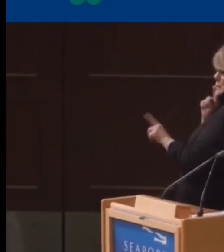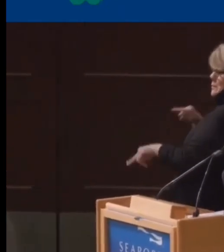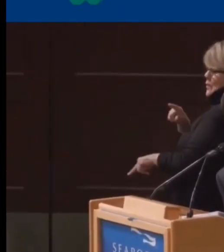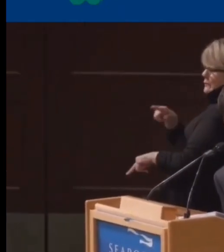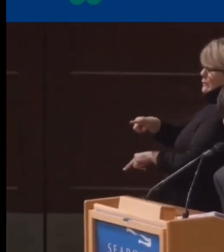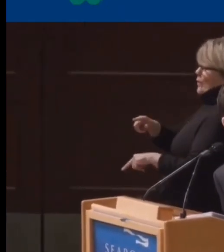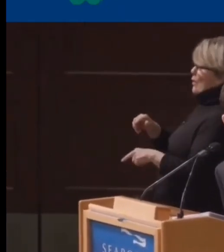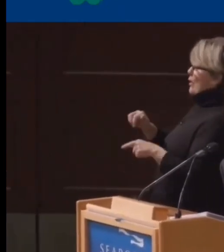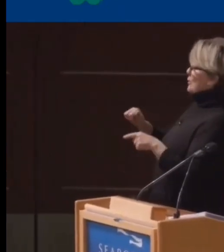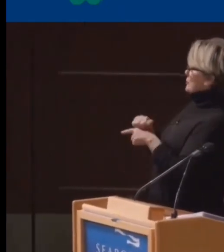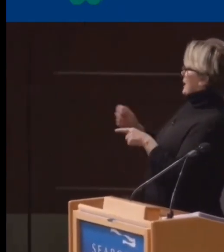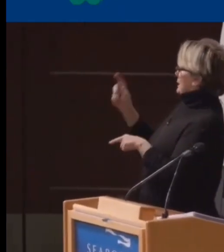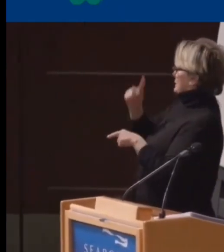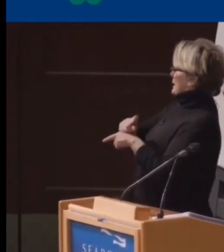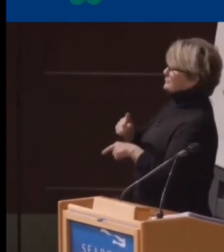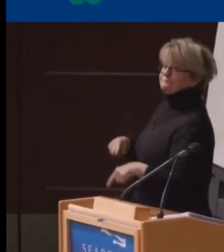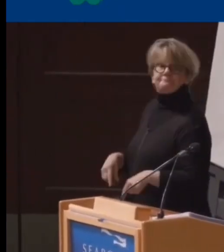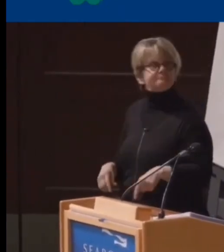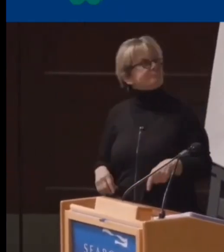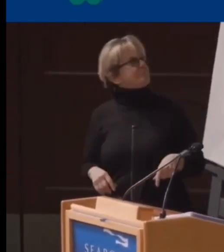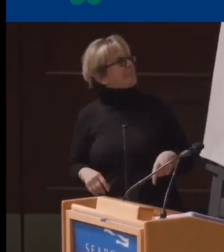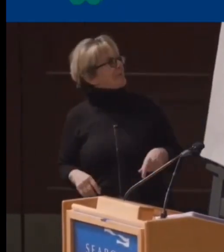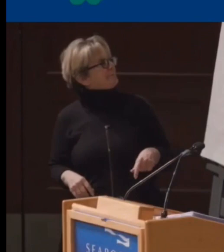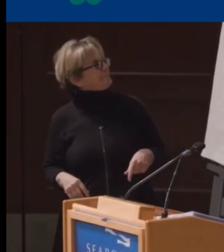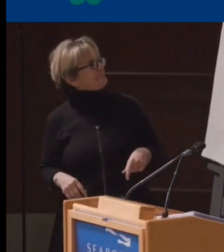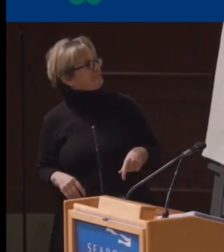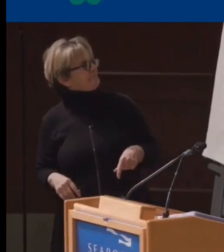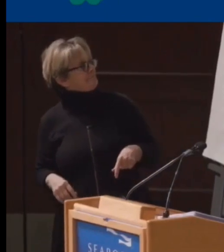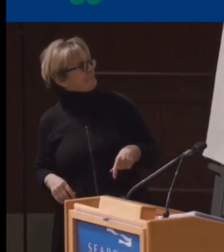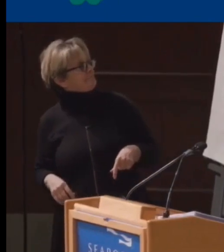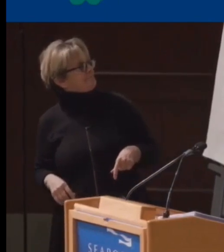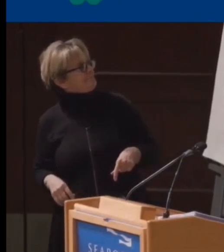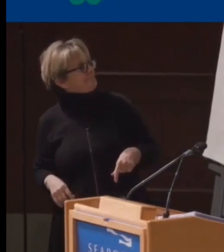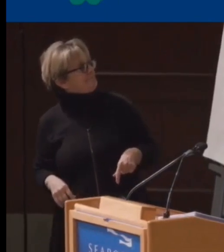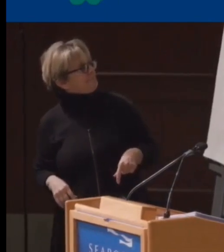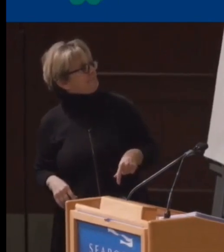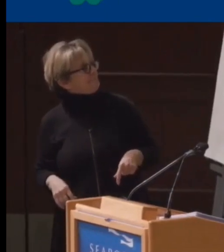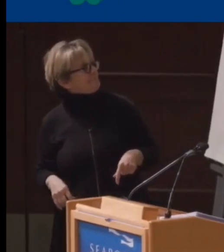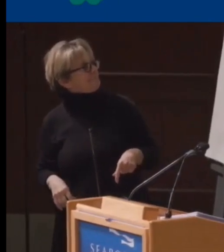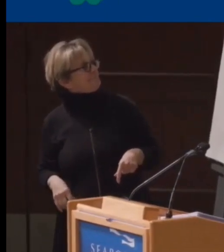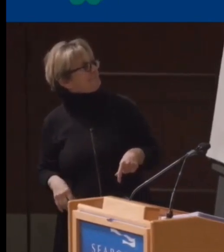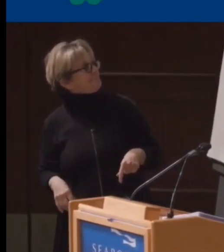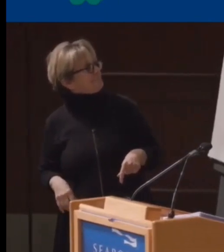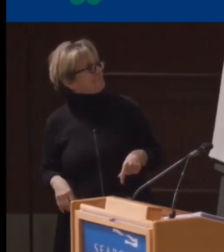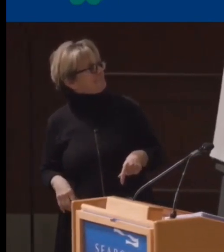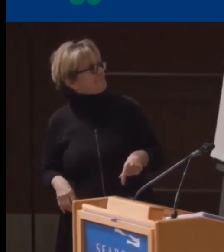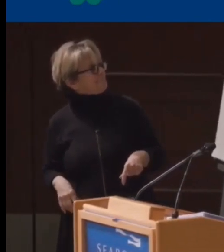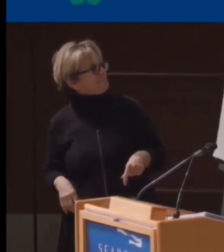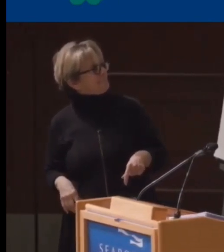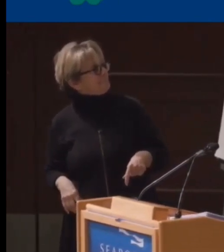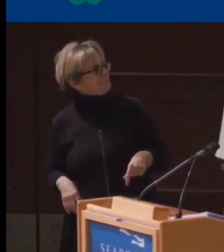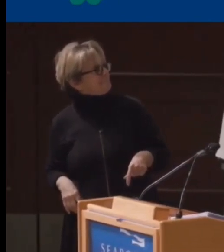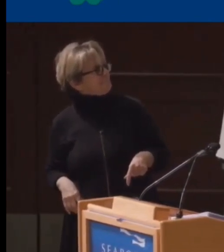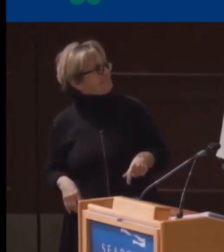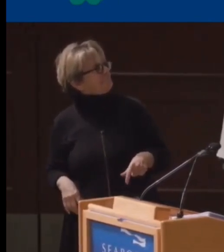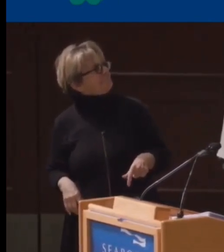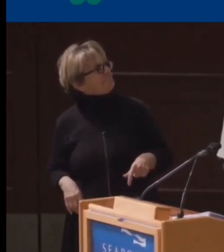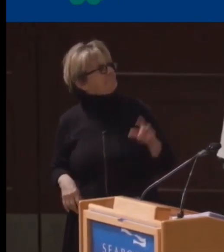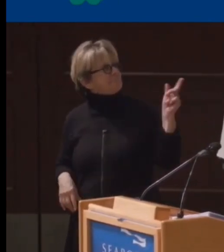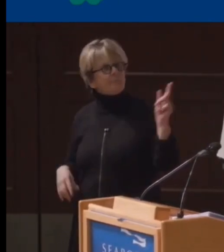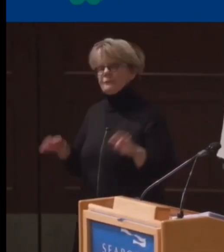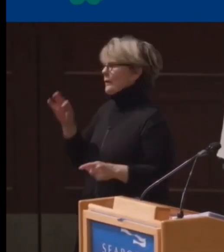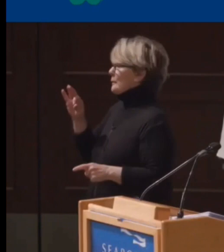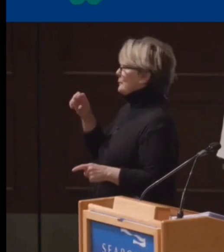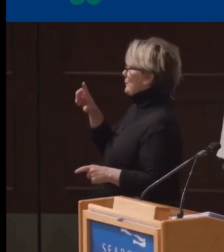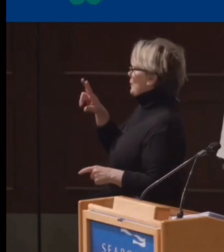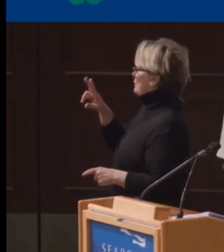me with a team sweatshirt for my contributions. And at the end of the summer, I recorded a PSA for the Flutie Foundation, and it